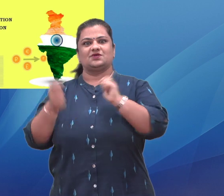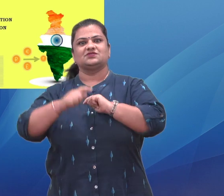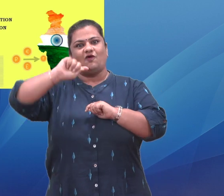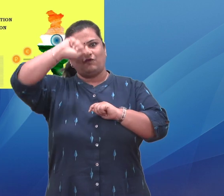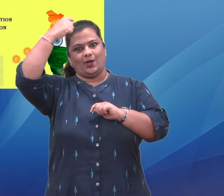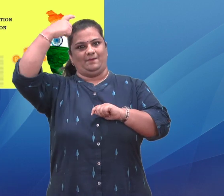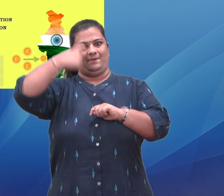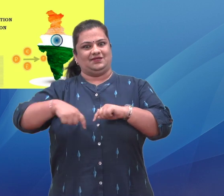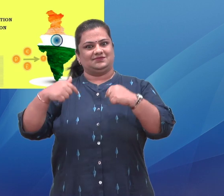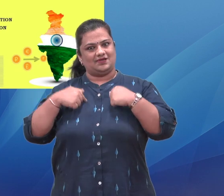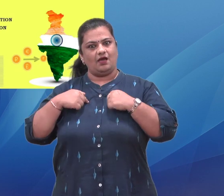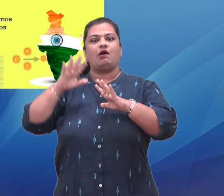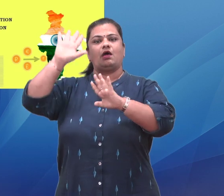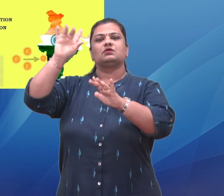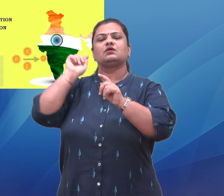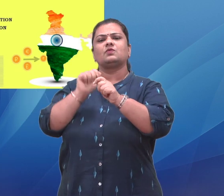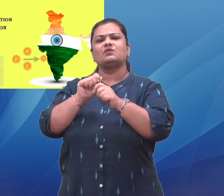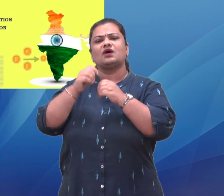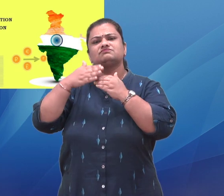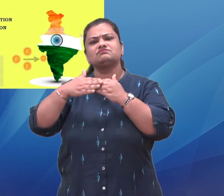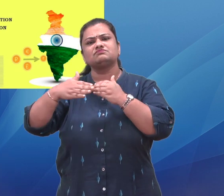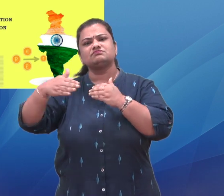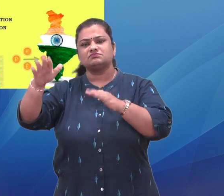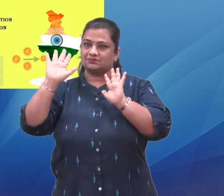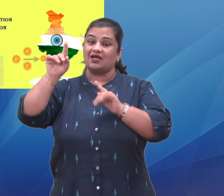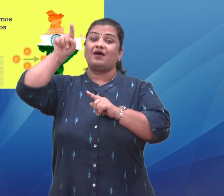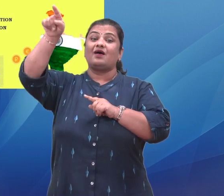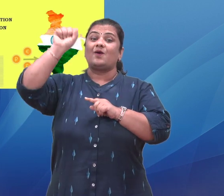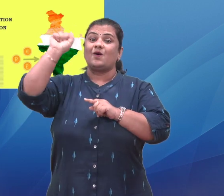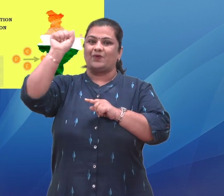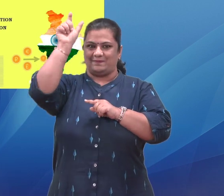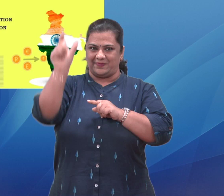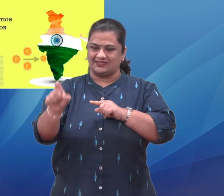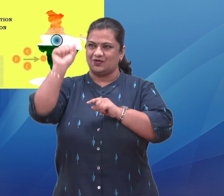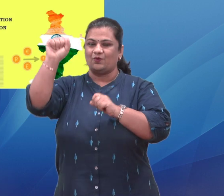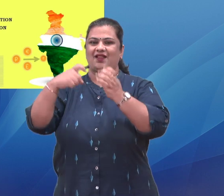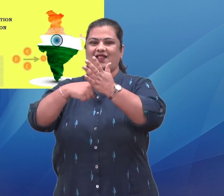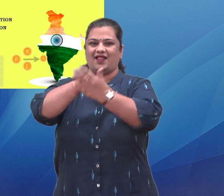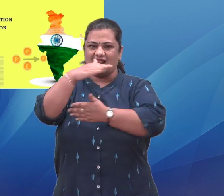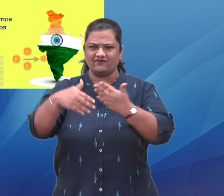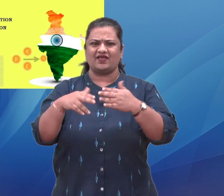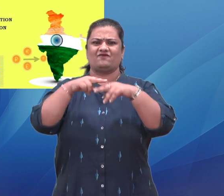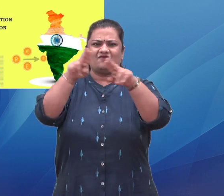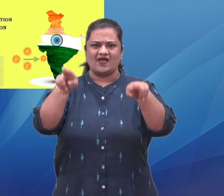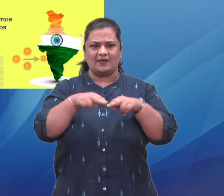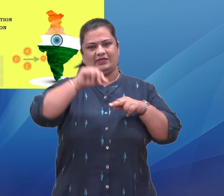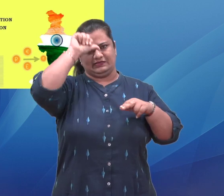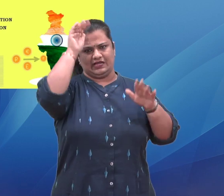if the amount exceeds it, the individuals will now have 90 days to inform the government instead of 30 days.